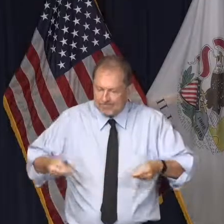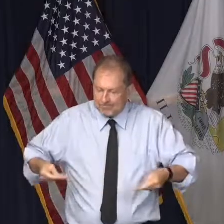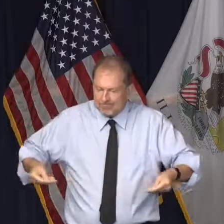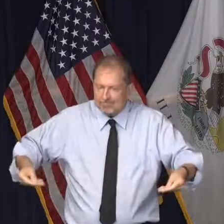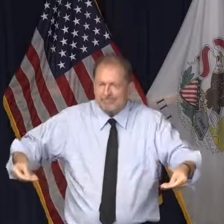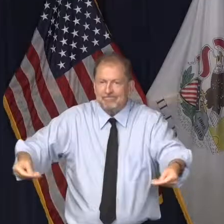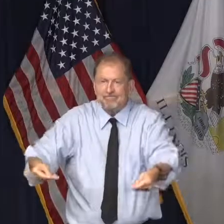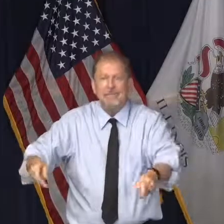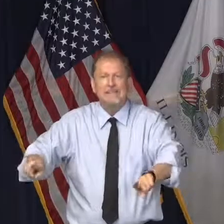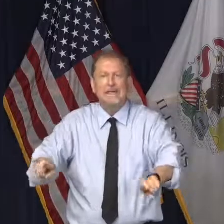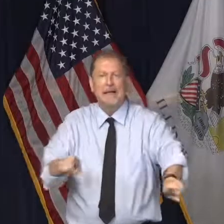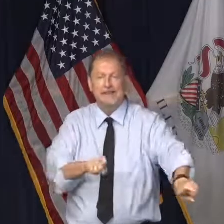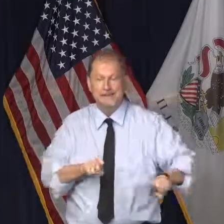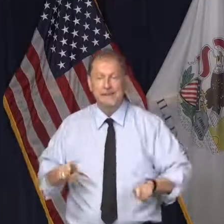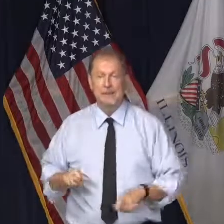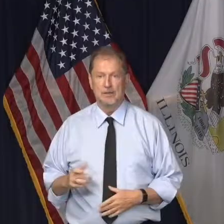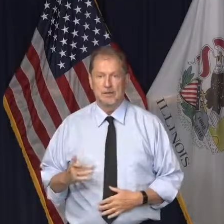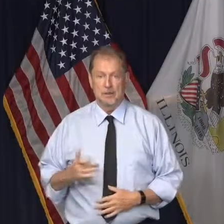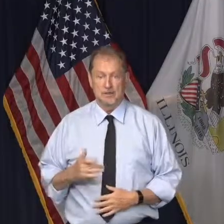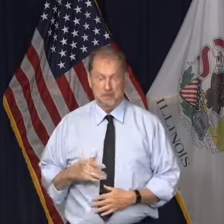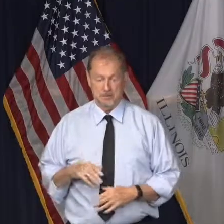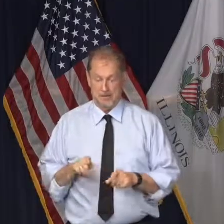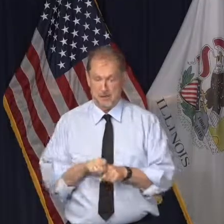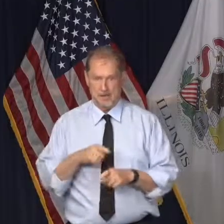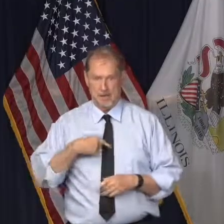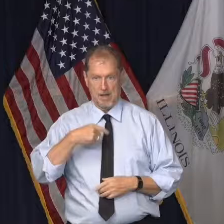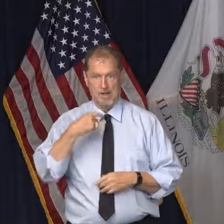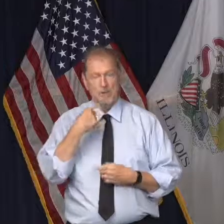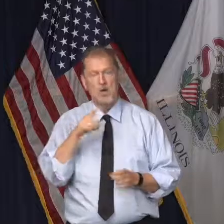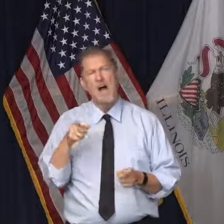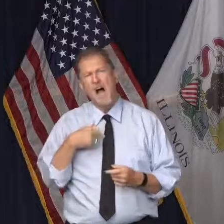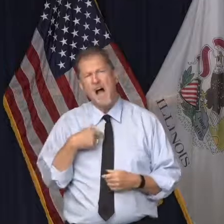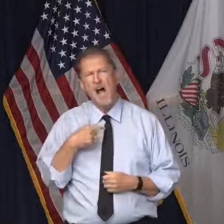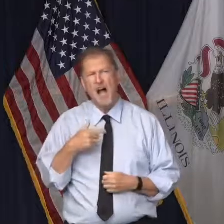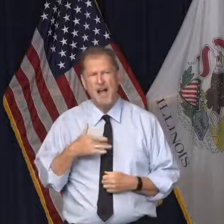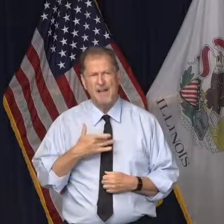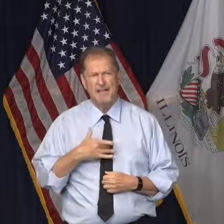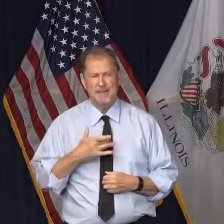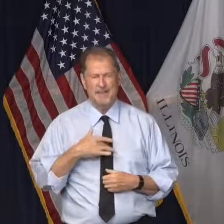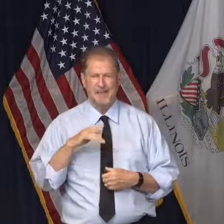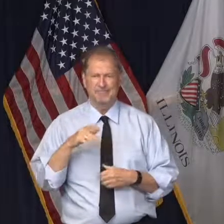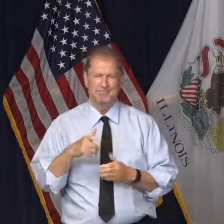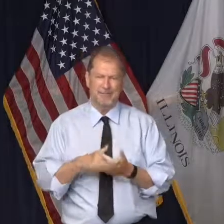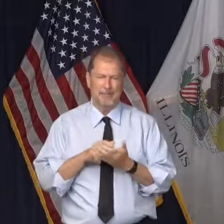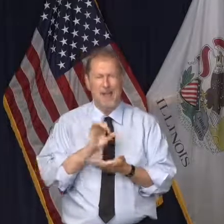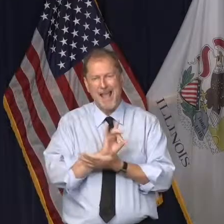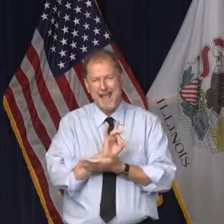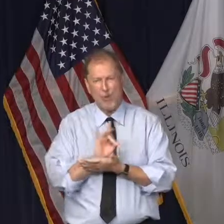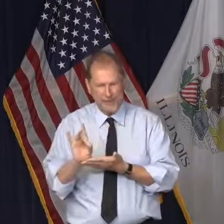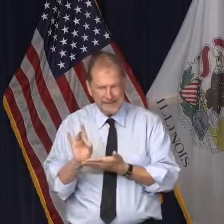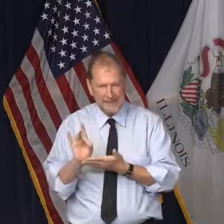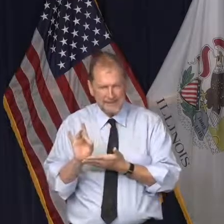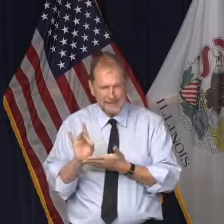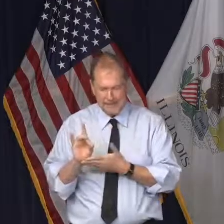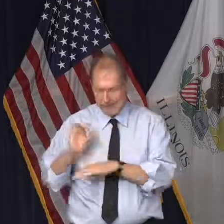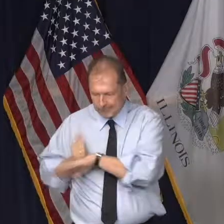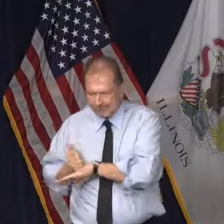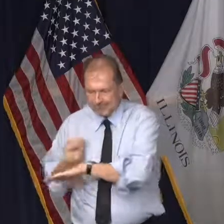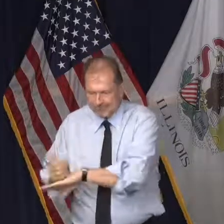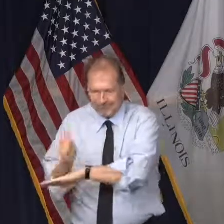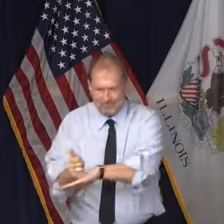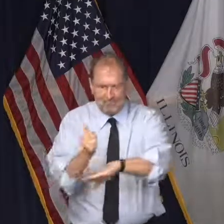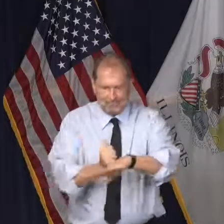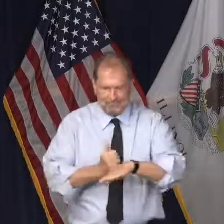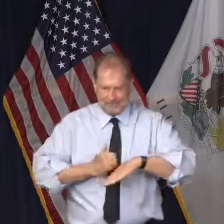we believe that this is going to, as I've said from the beginning, it will take probably 8 to 10 weeks before they're able to really